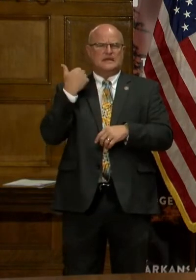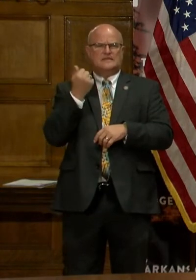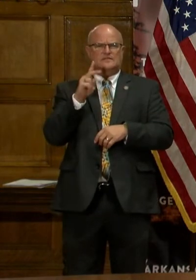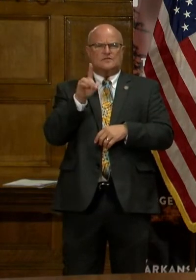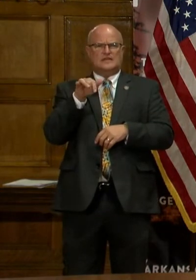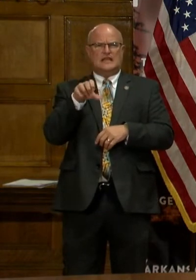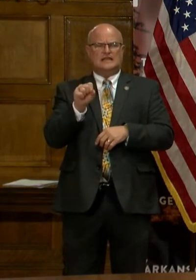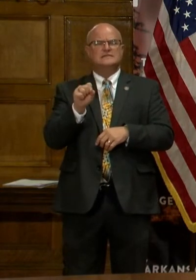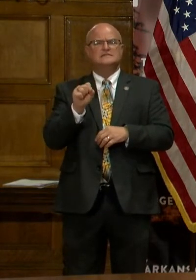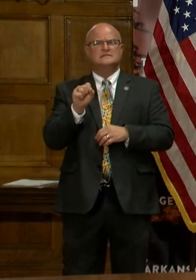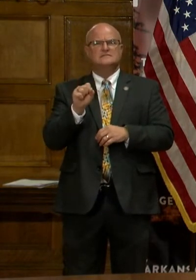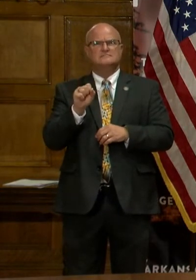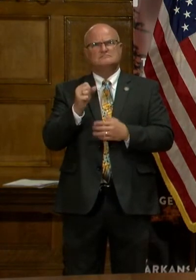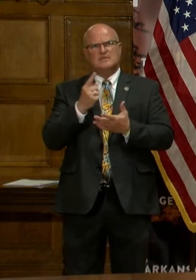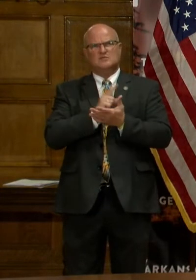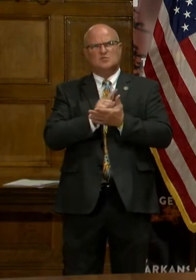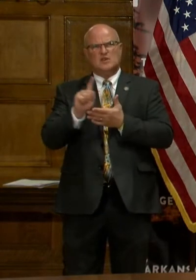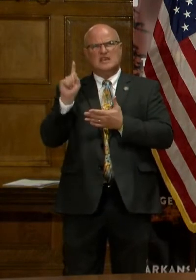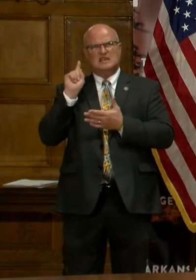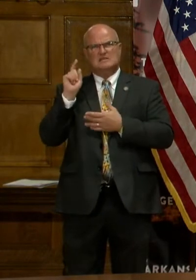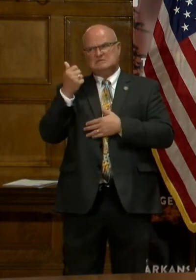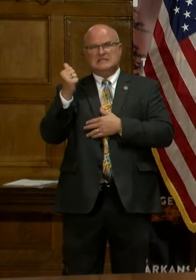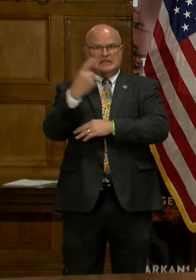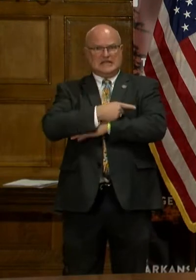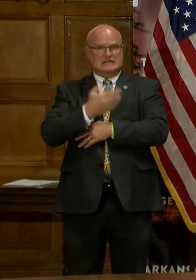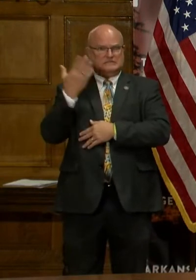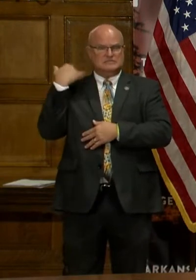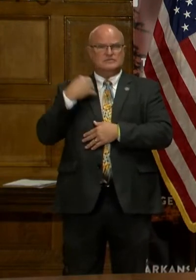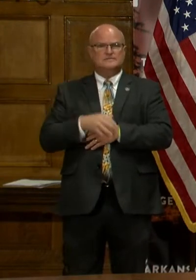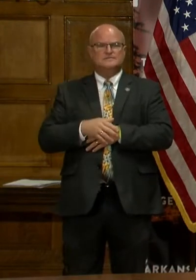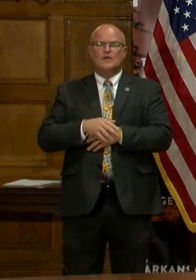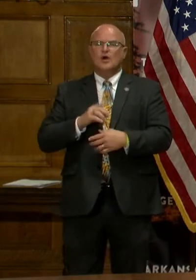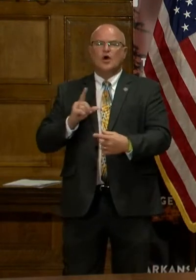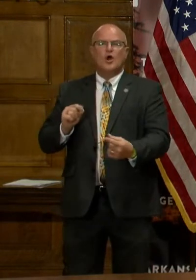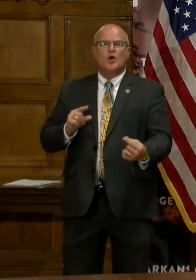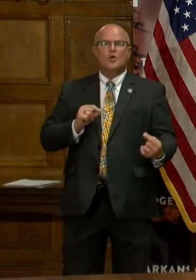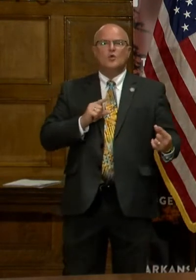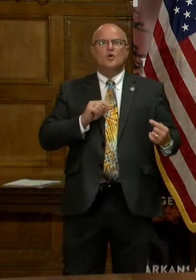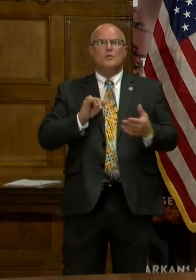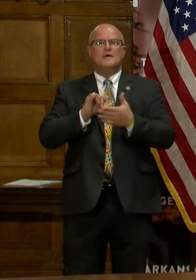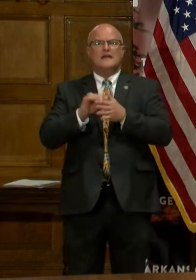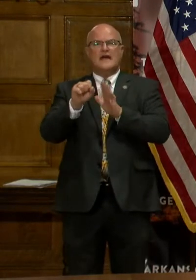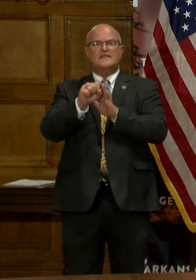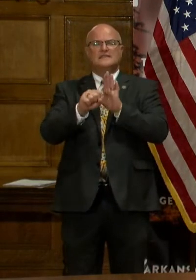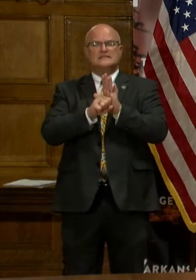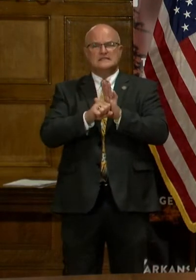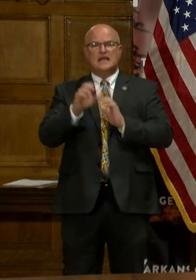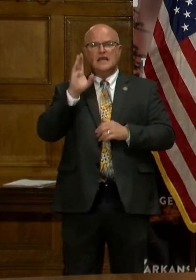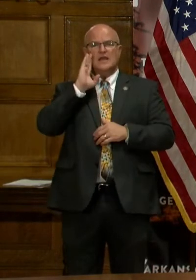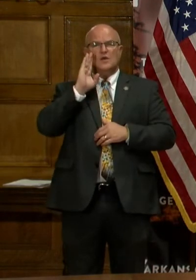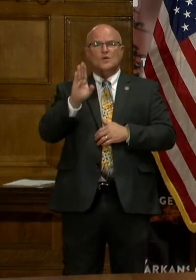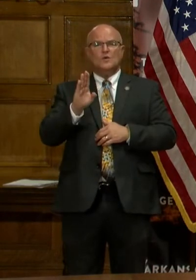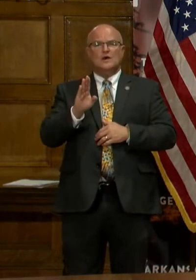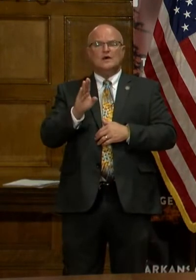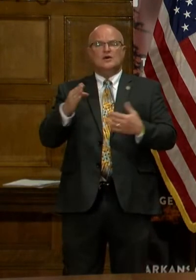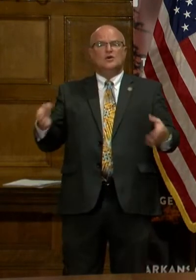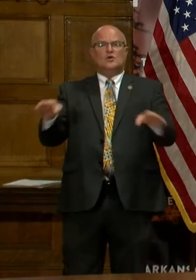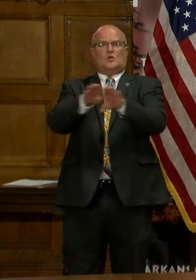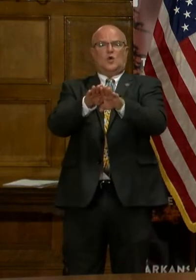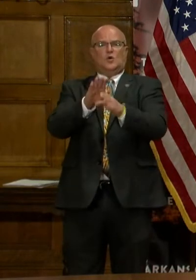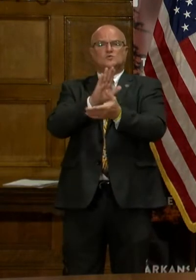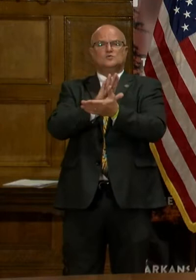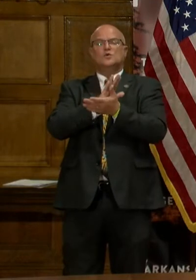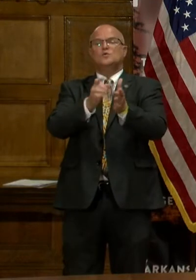days, last probably week to 10 days, is a rumor that the state is going to call off school